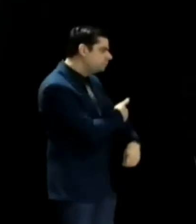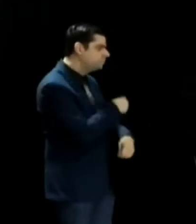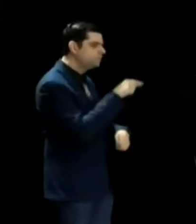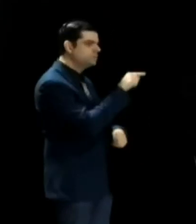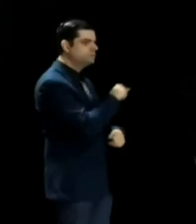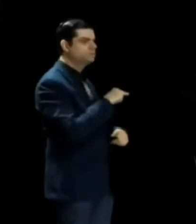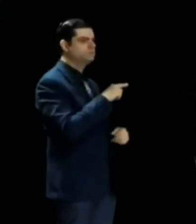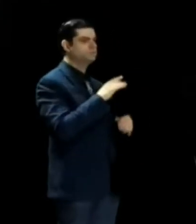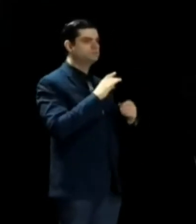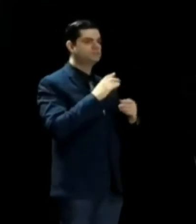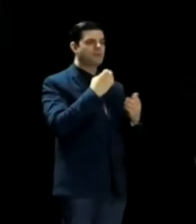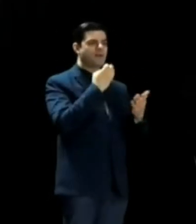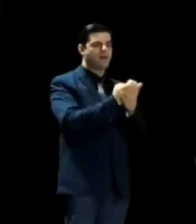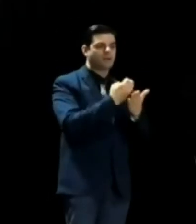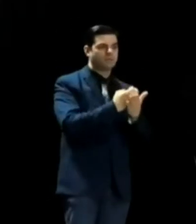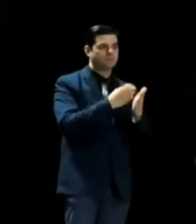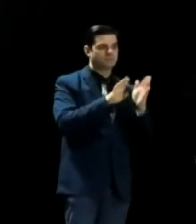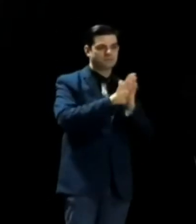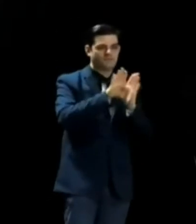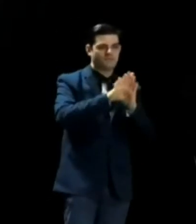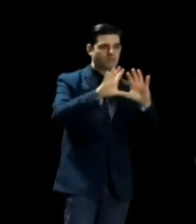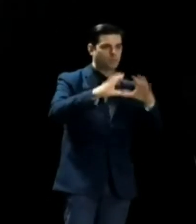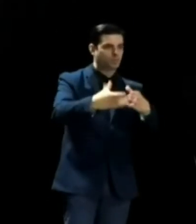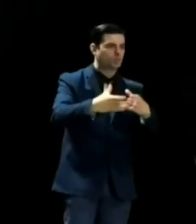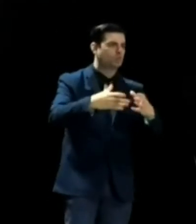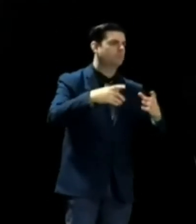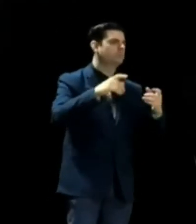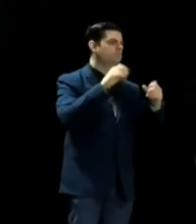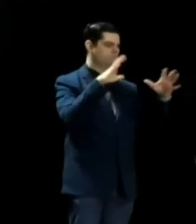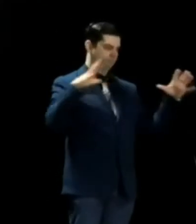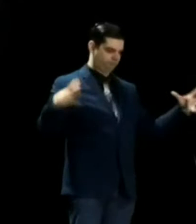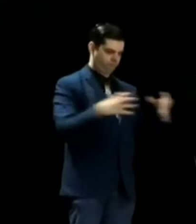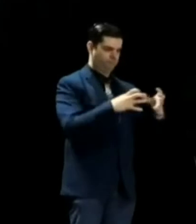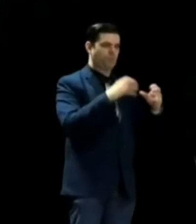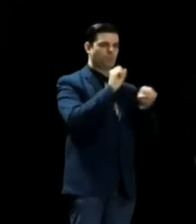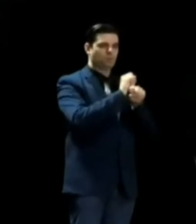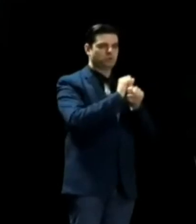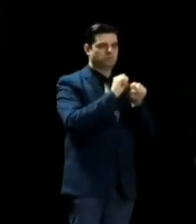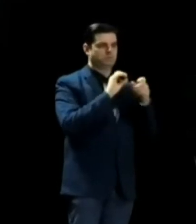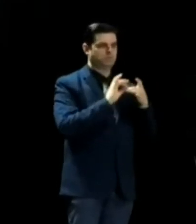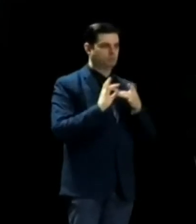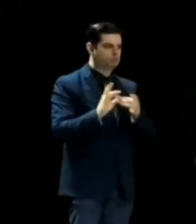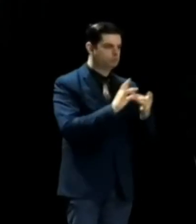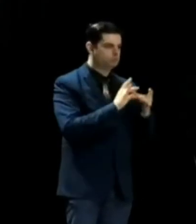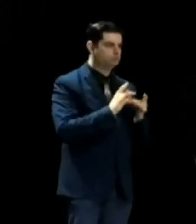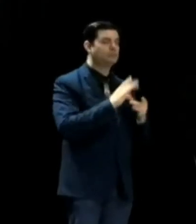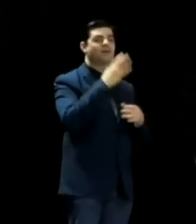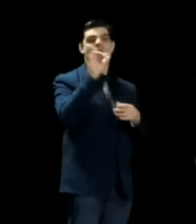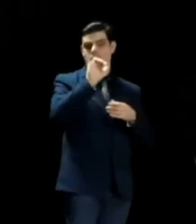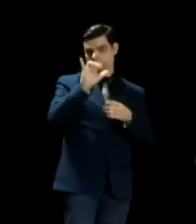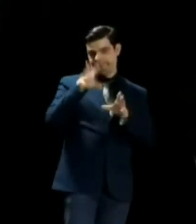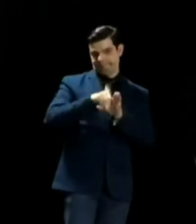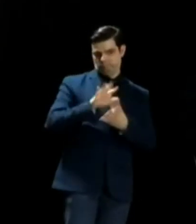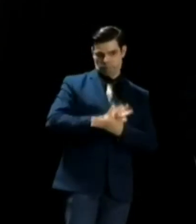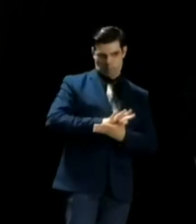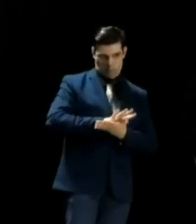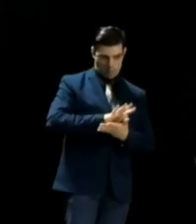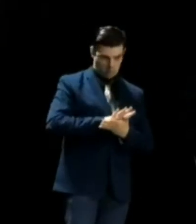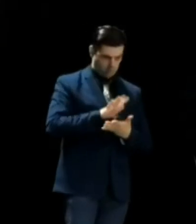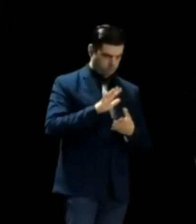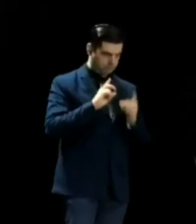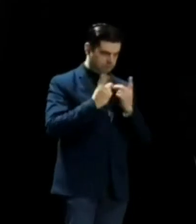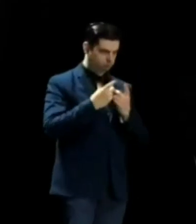development, potential coordination with schools. And the idea being no matter what this is, it's a